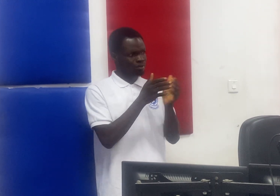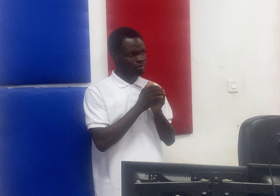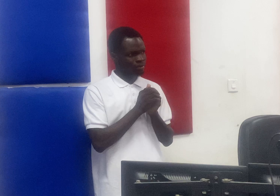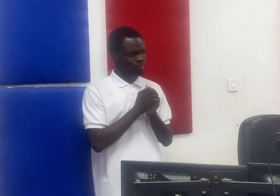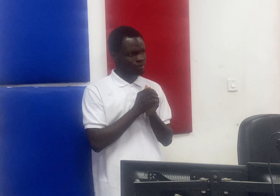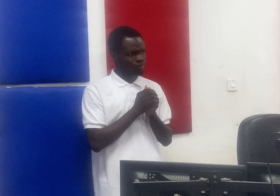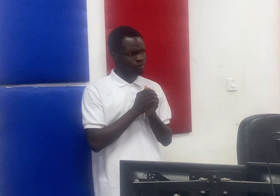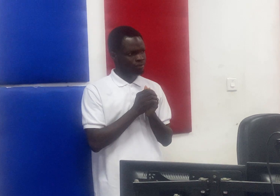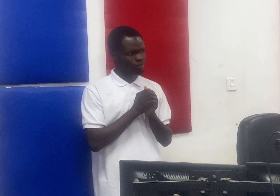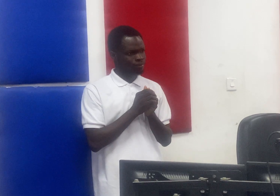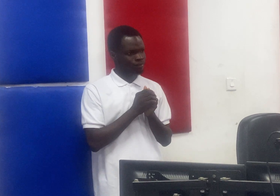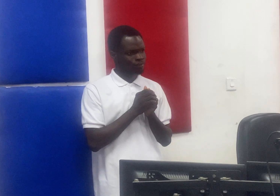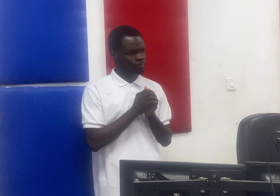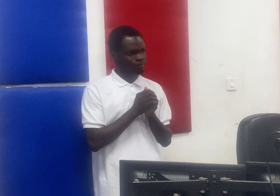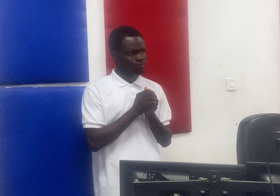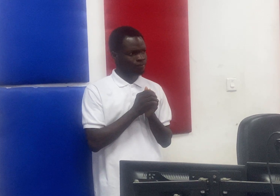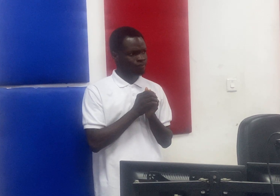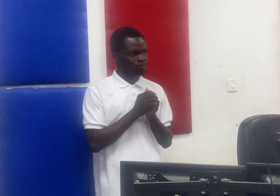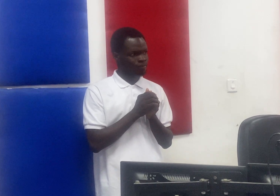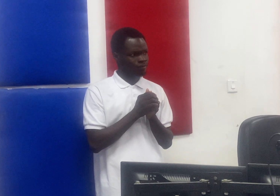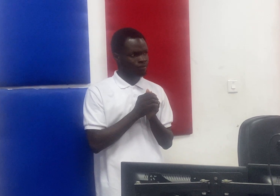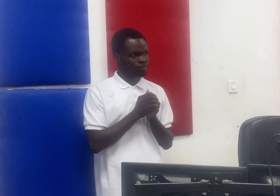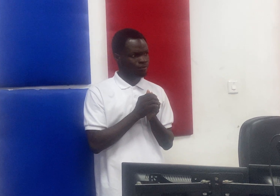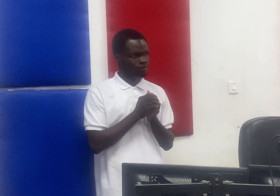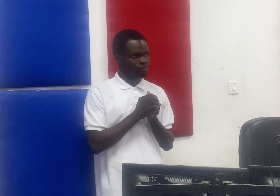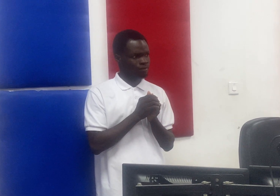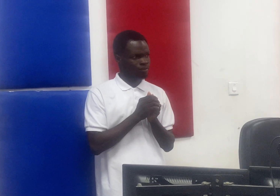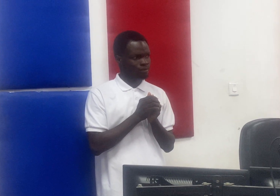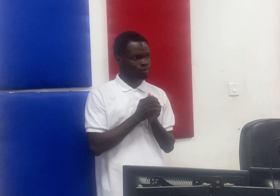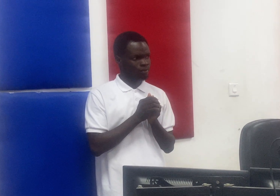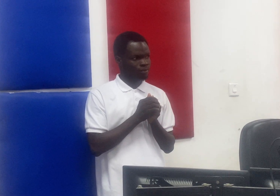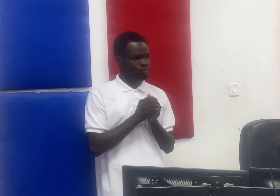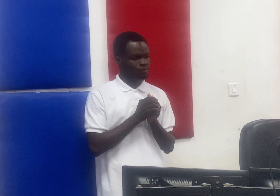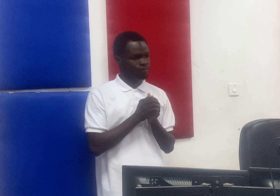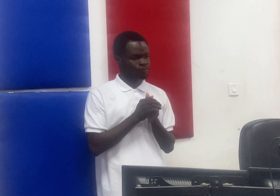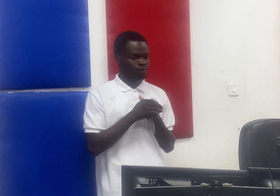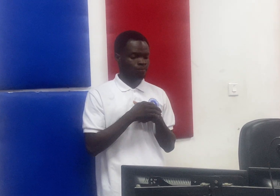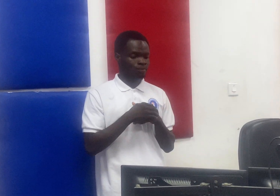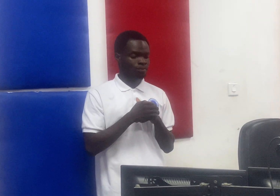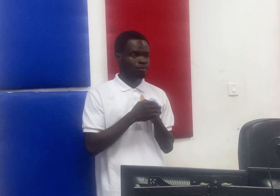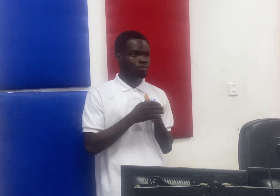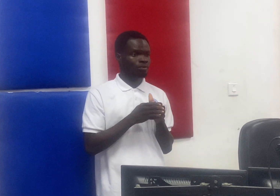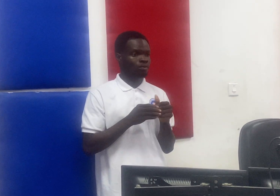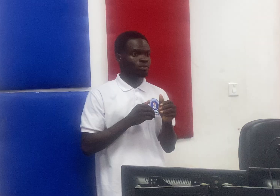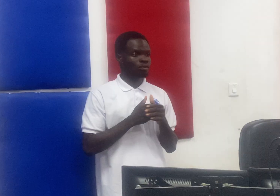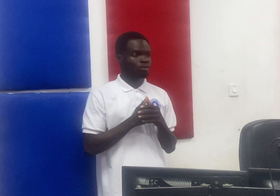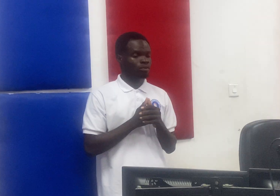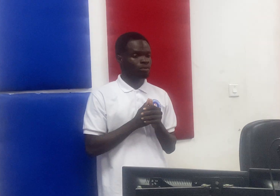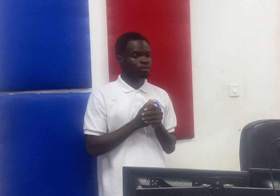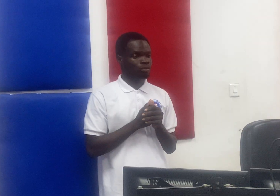Miss Millicent. Thank you. All right, thank you. That is